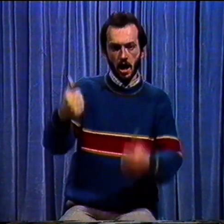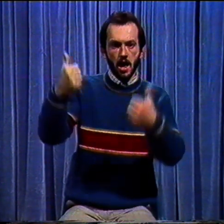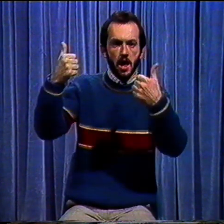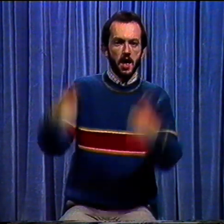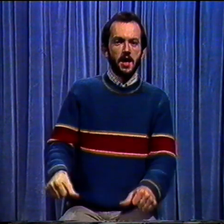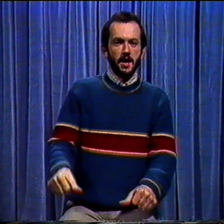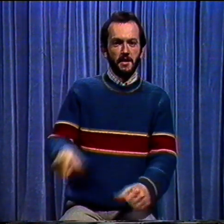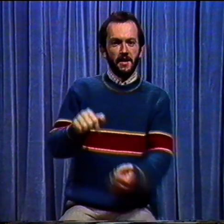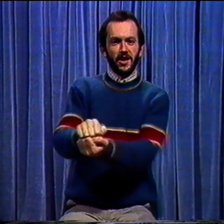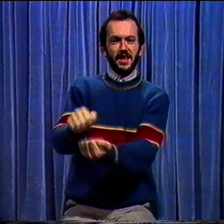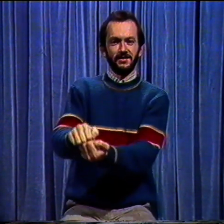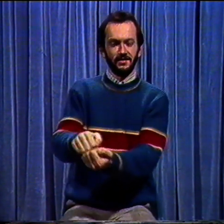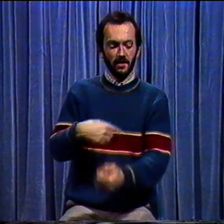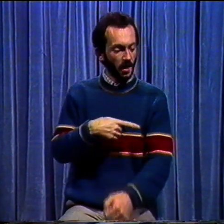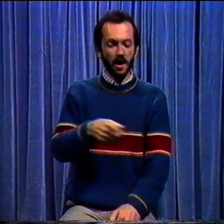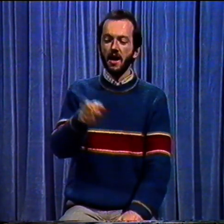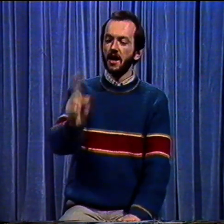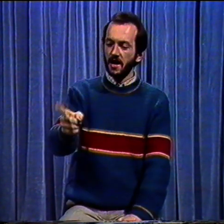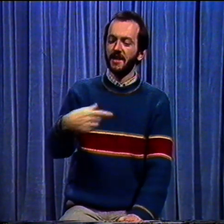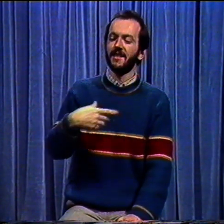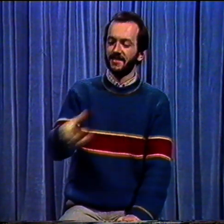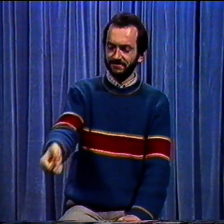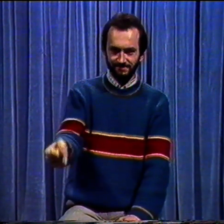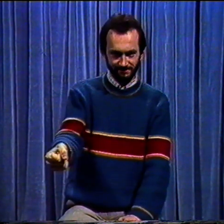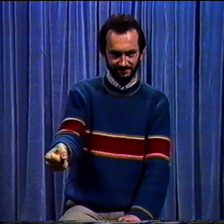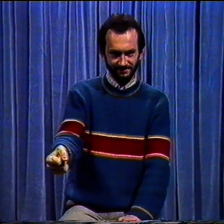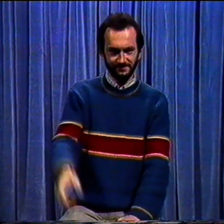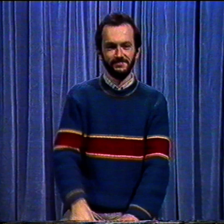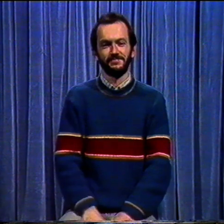that's her. At last I've seen her. That's my friend. Oh, I said, that's her, and I shook her hand.